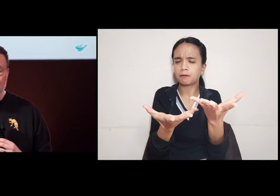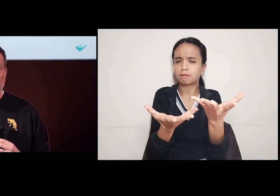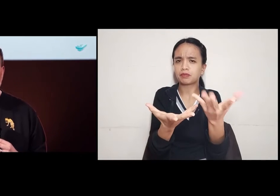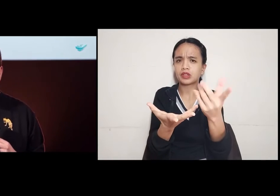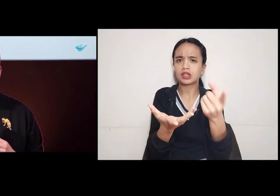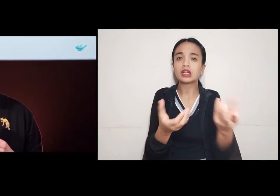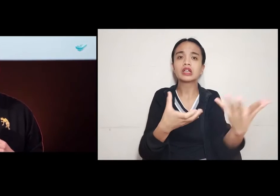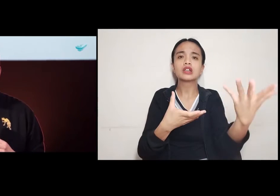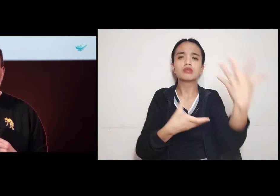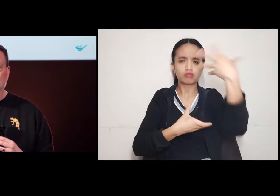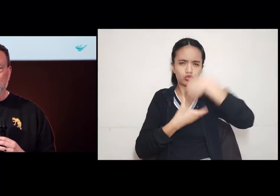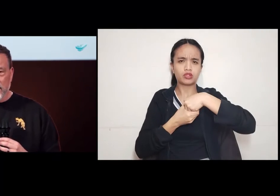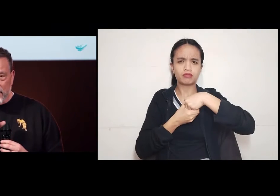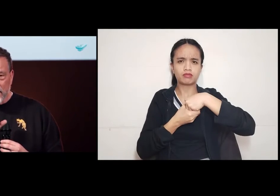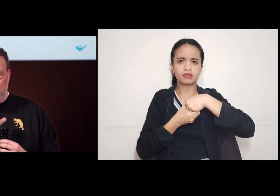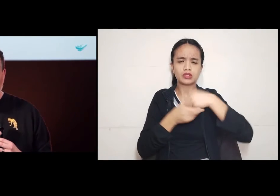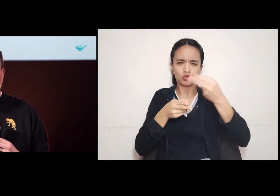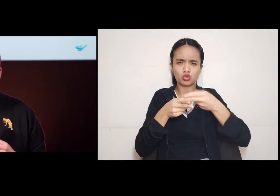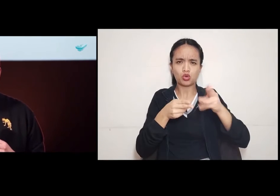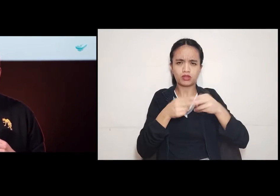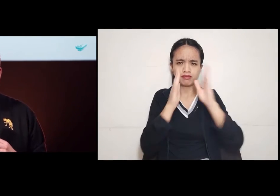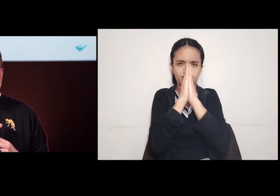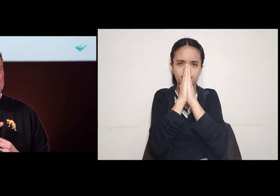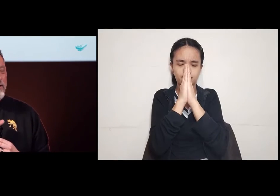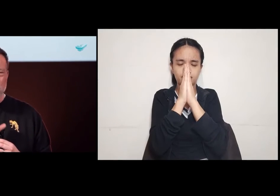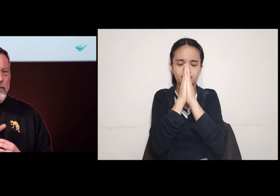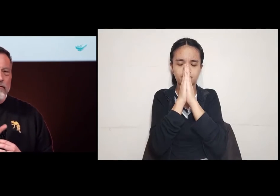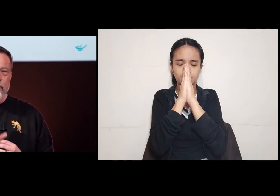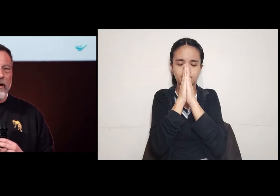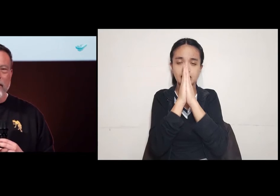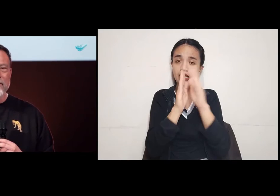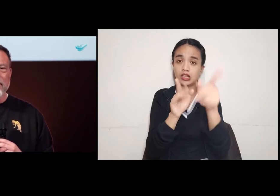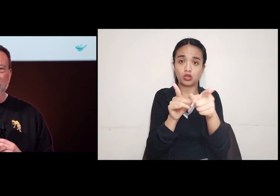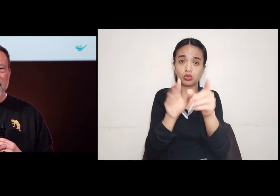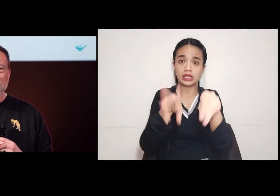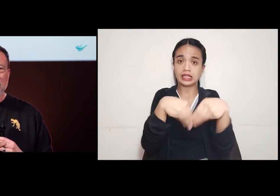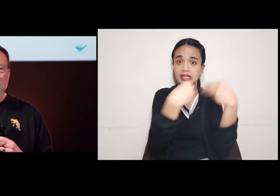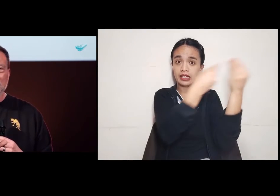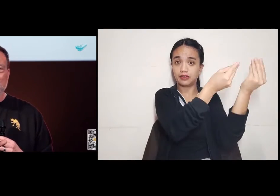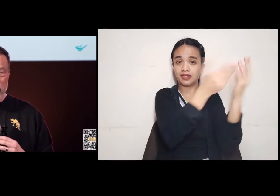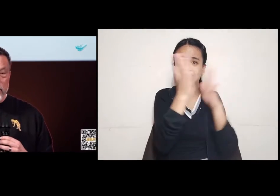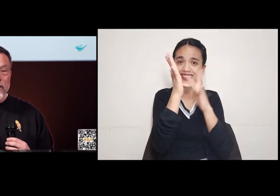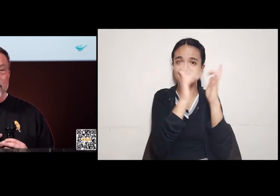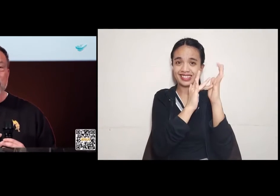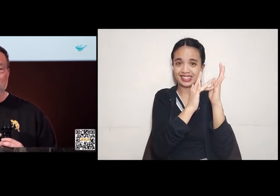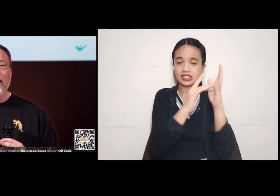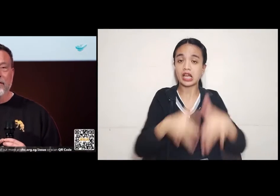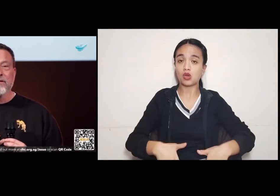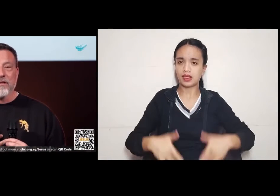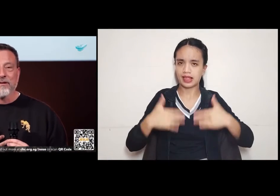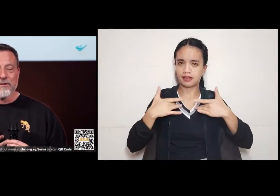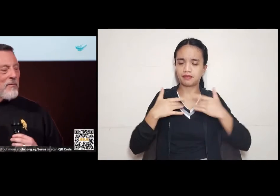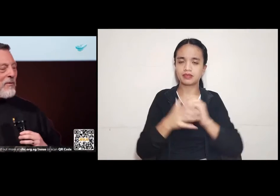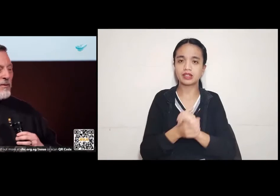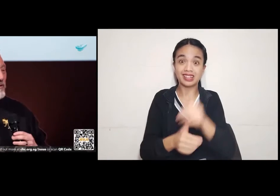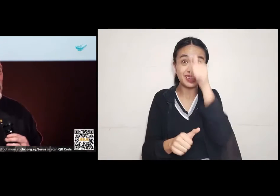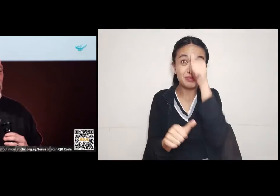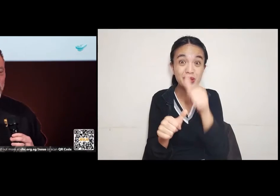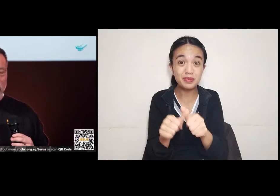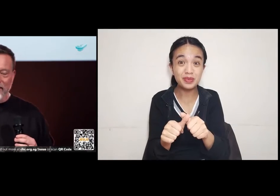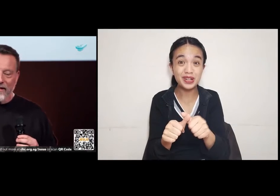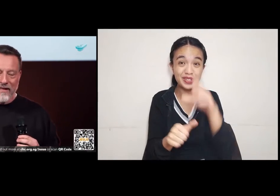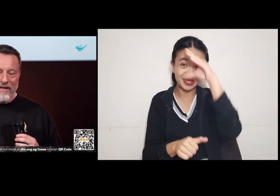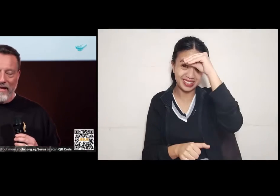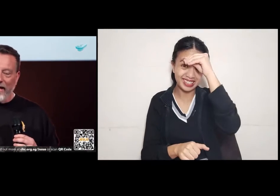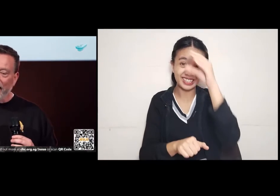you right now just to join me in just a brief prayer where you give your life to Jesus. Remember when those